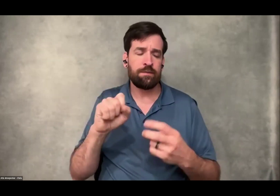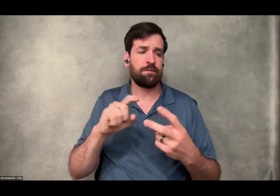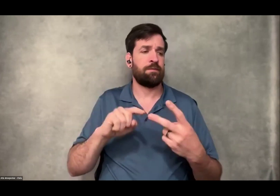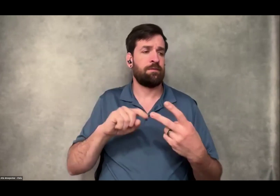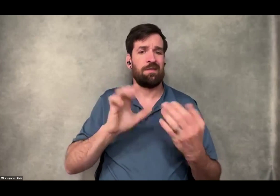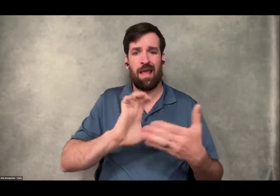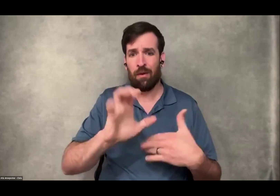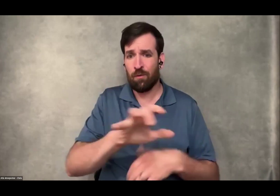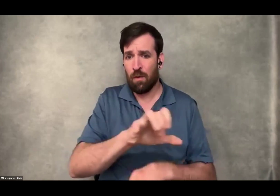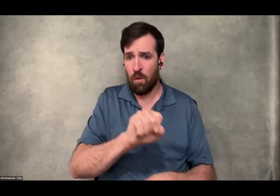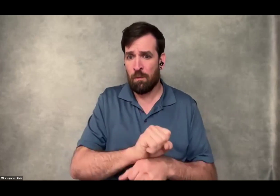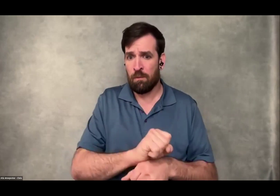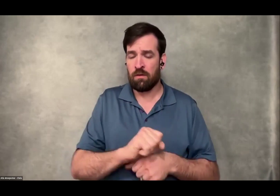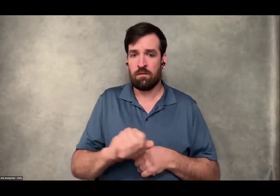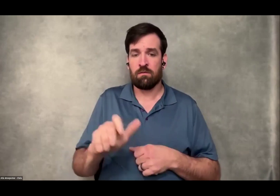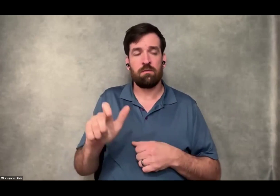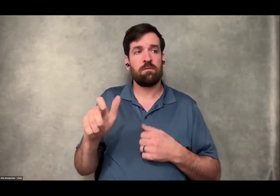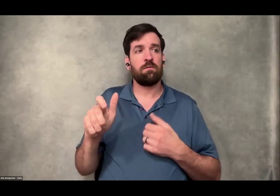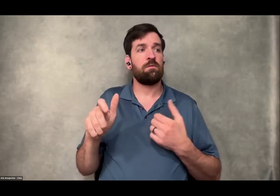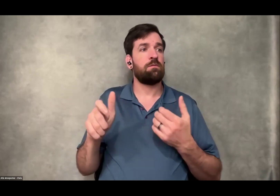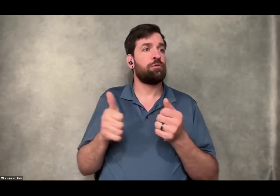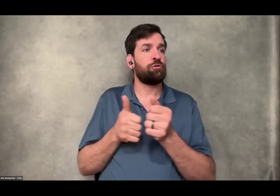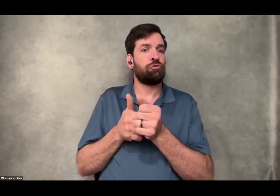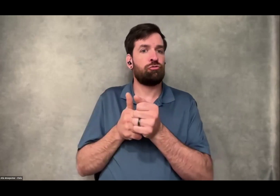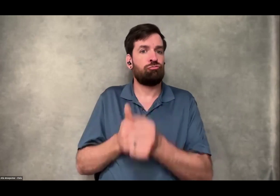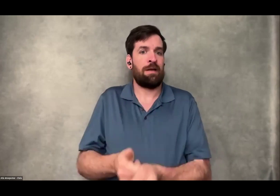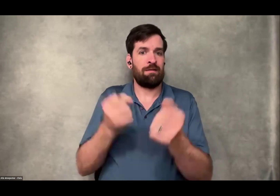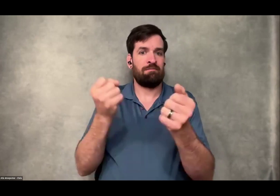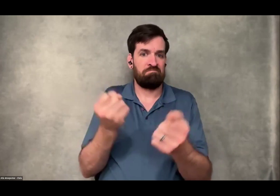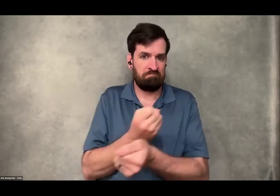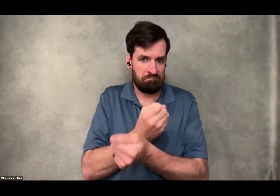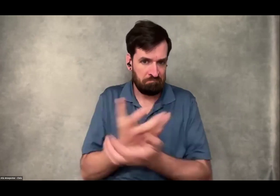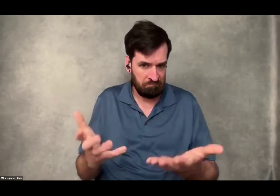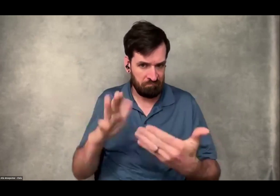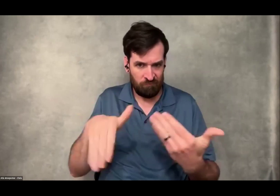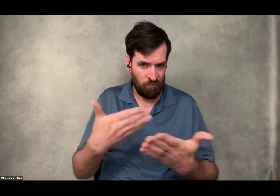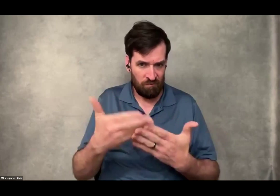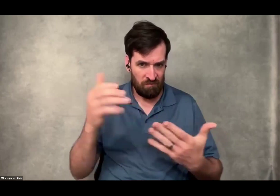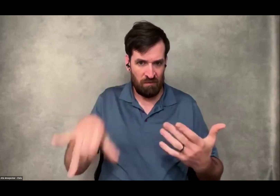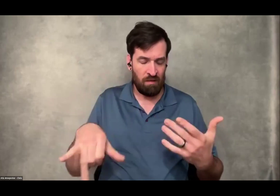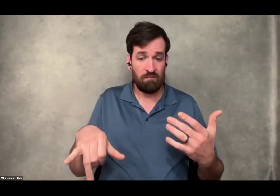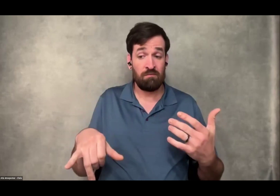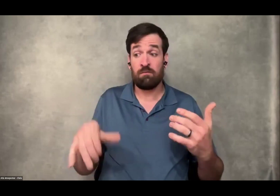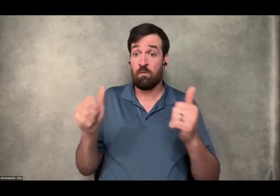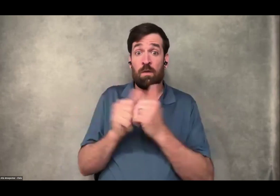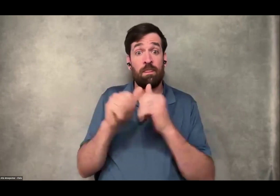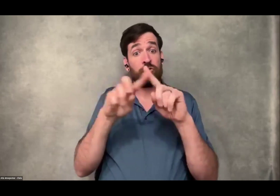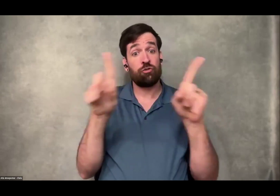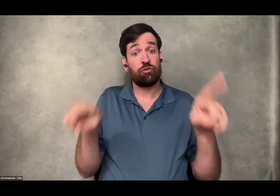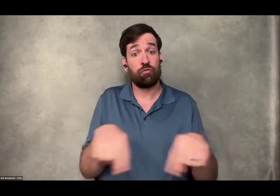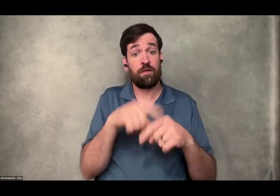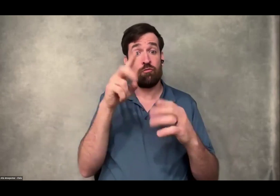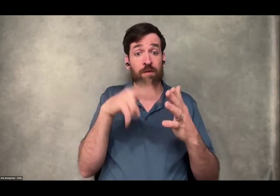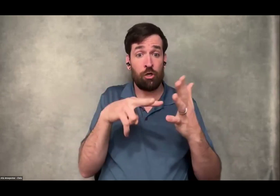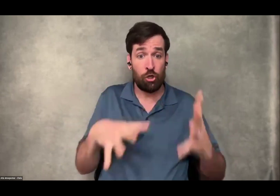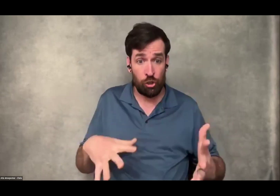keep. Tracking all of that thing with a screen reader versus